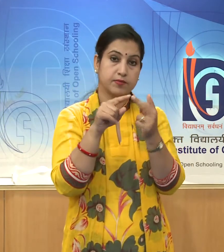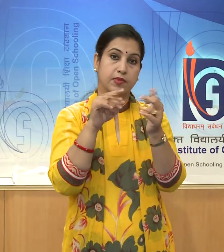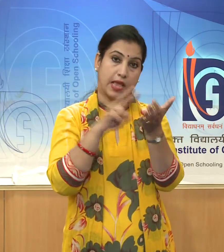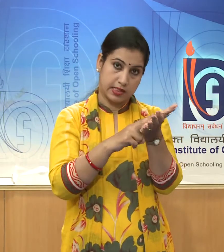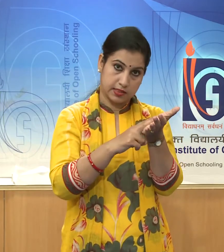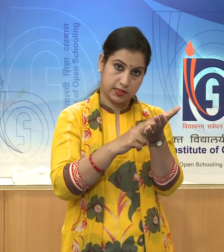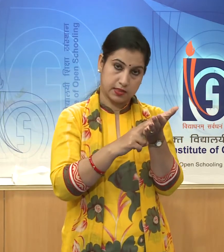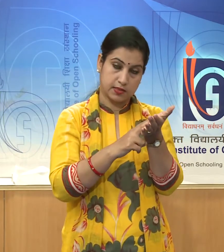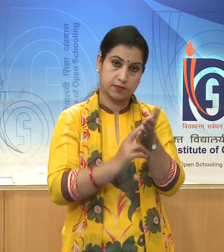L-I-N,